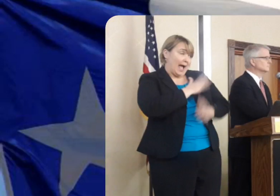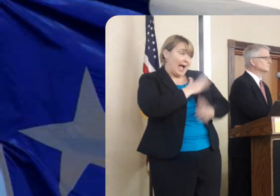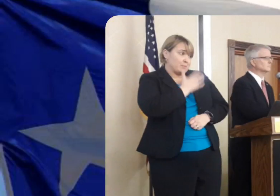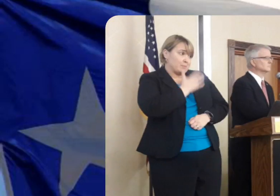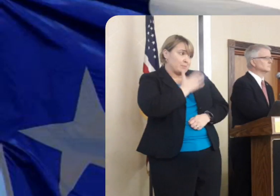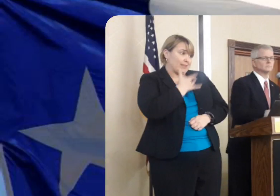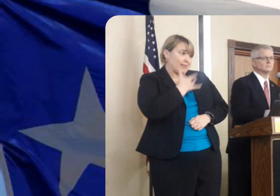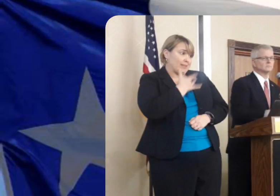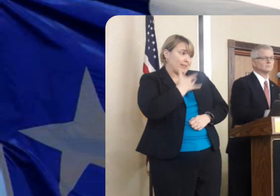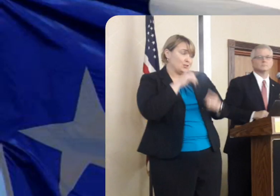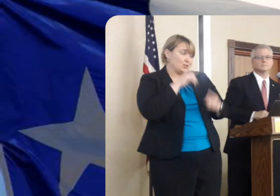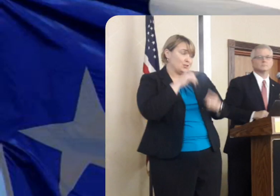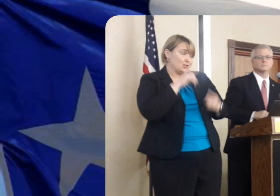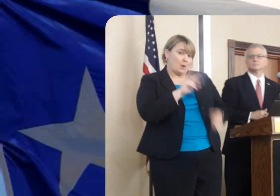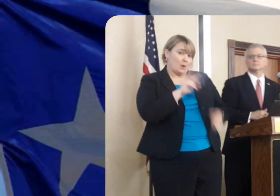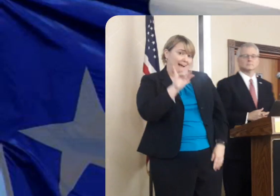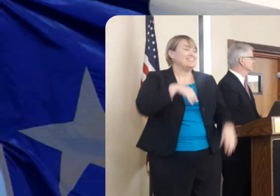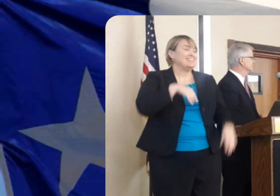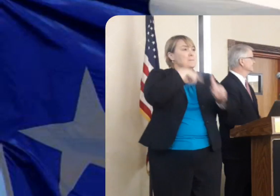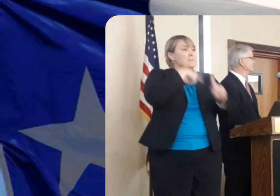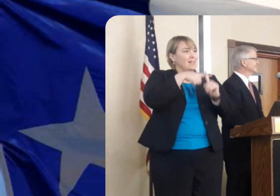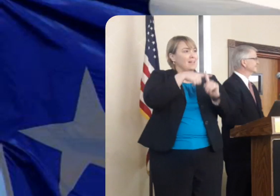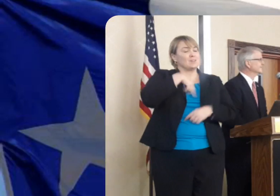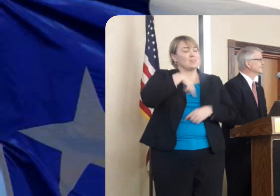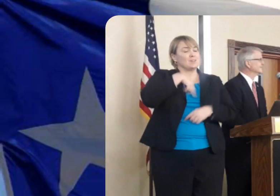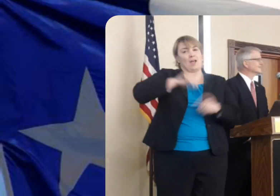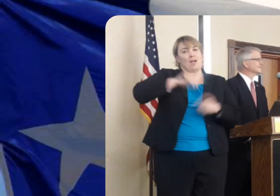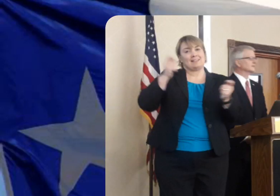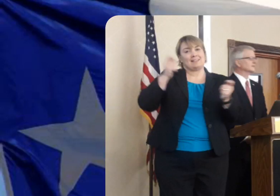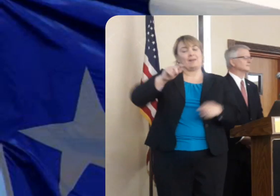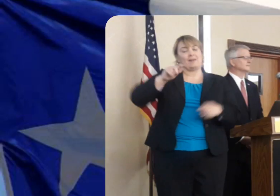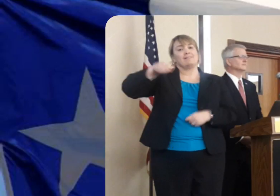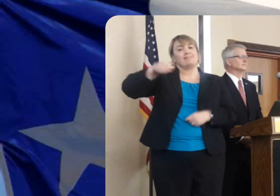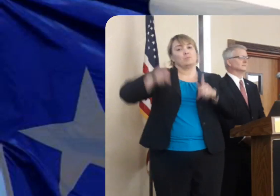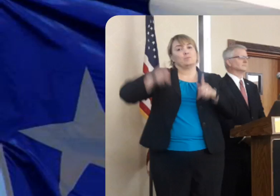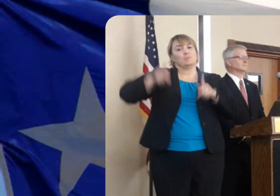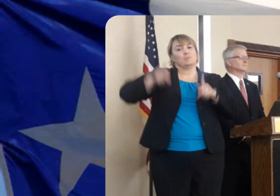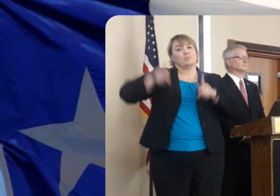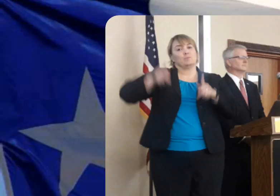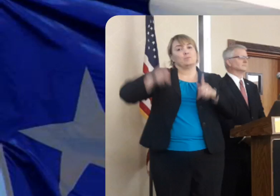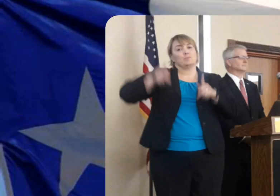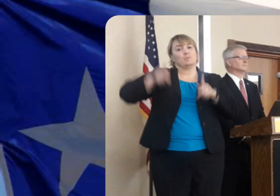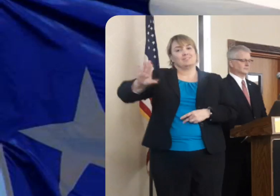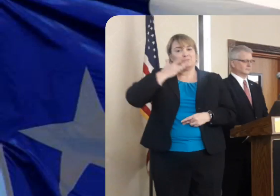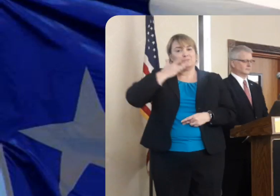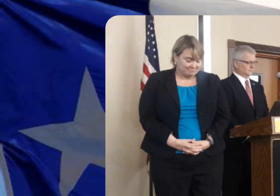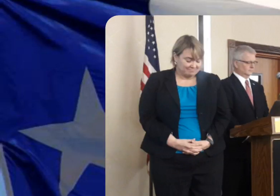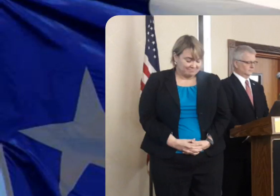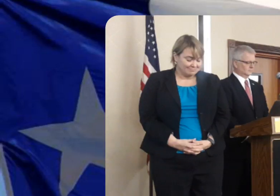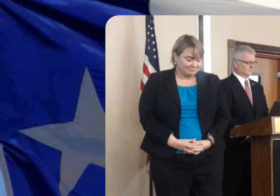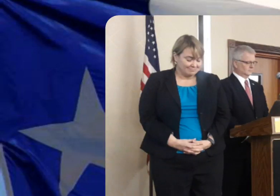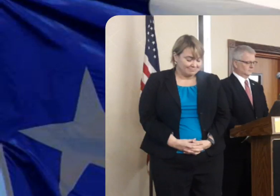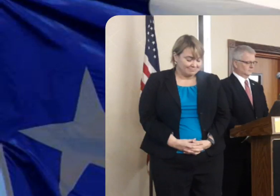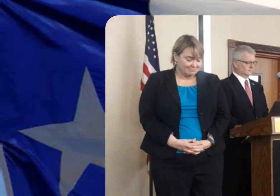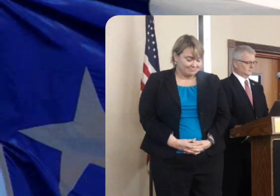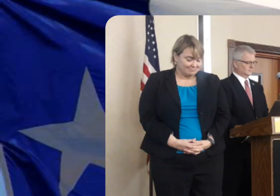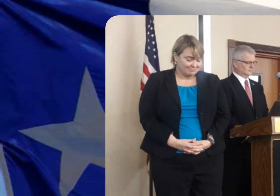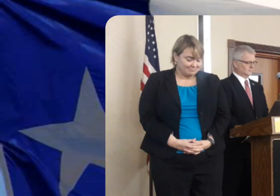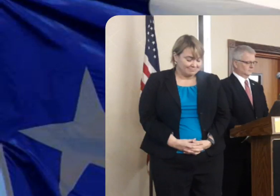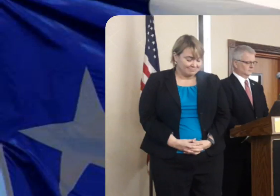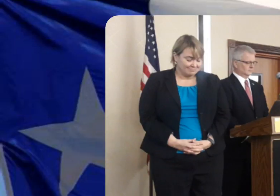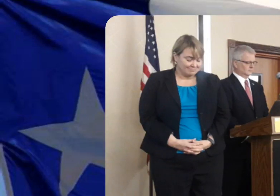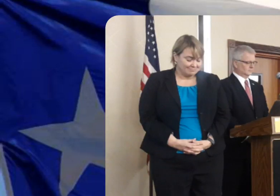so. But we also are celebrating another birthday. And I would like to ask you to join me